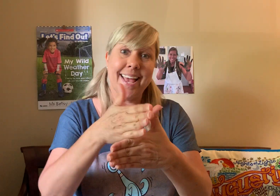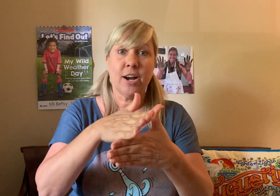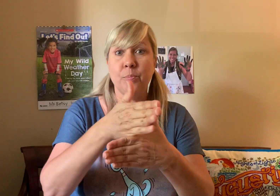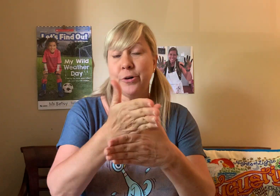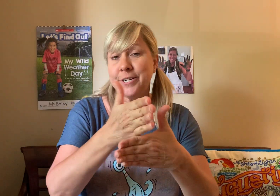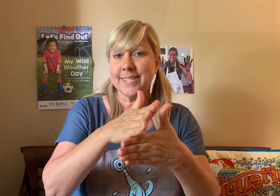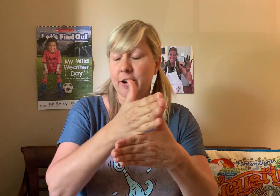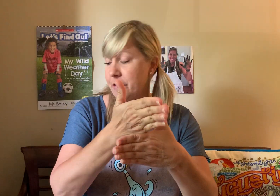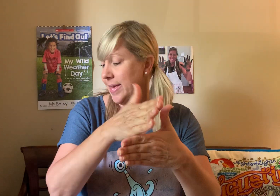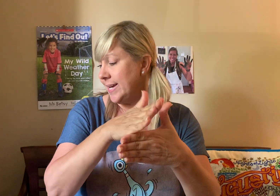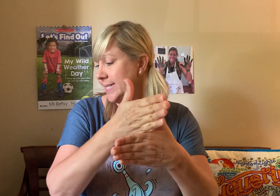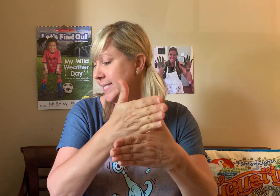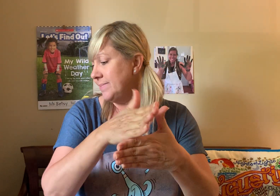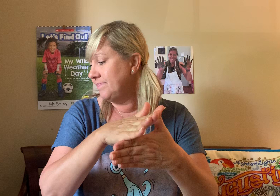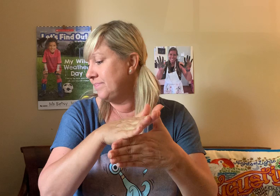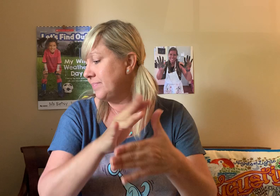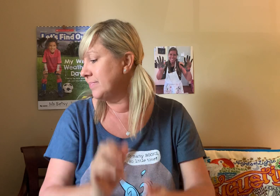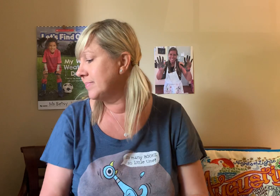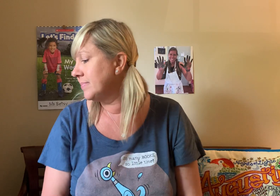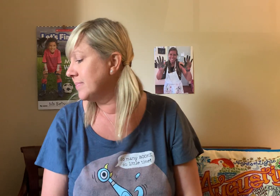our books and our things.